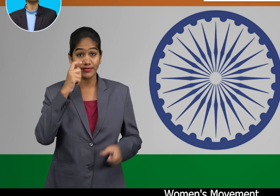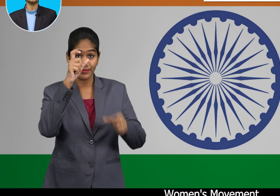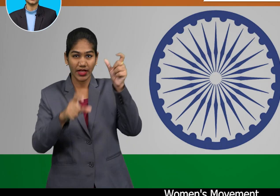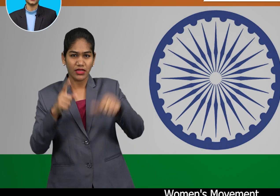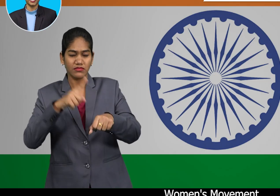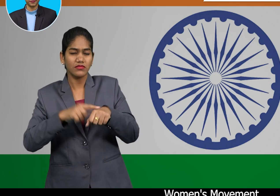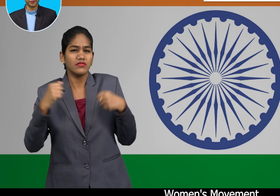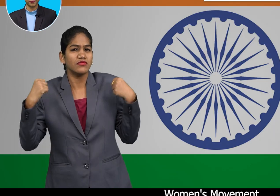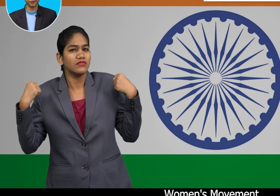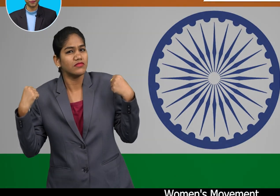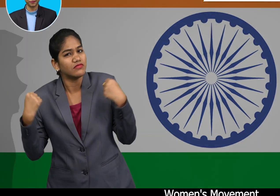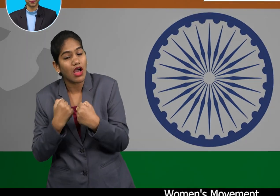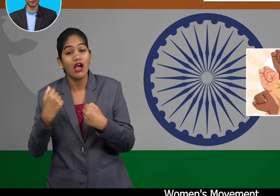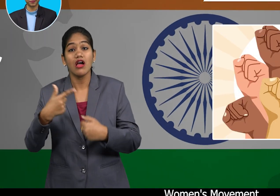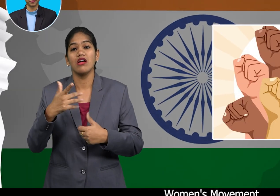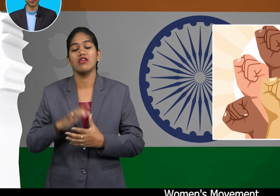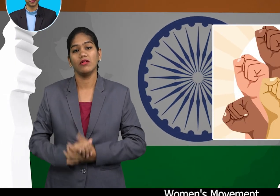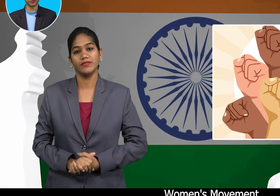Women's movement.